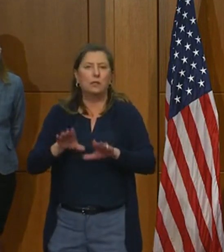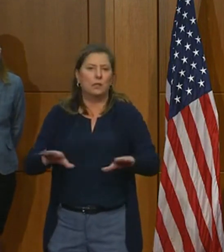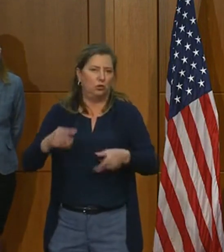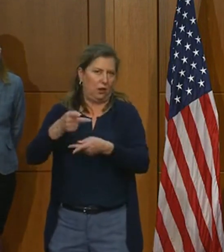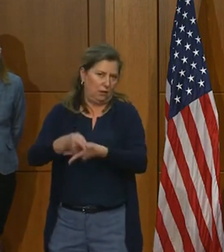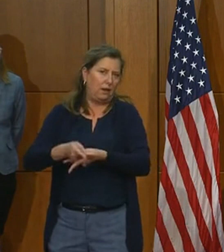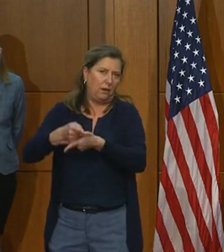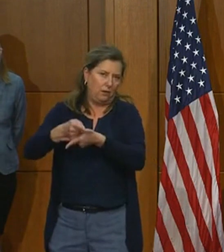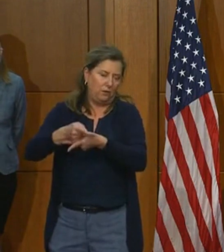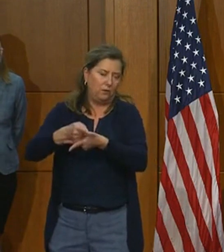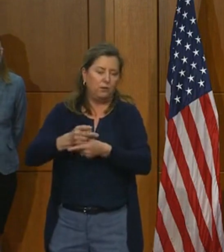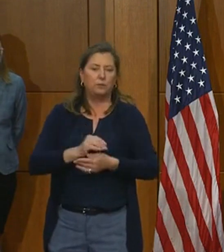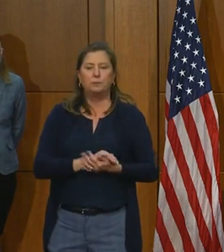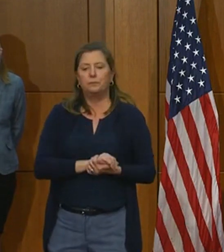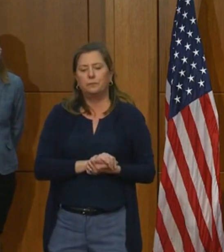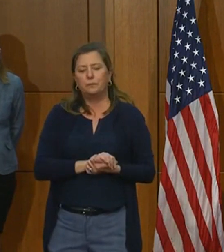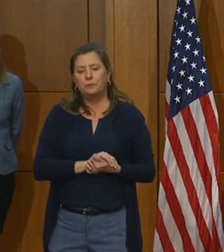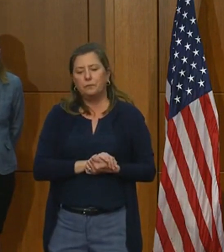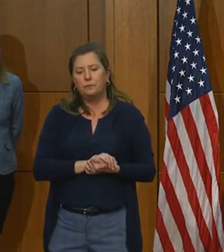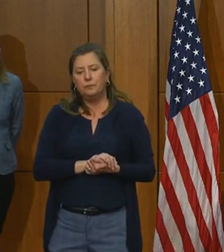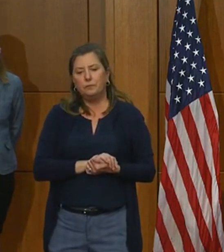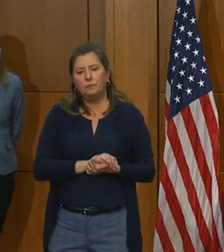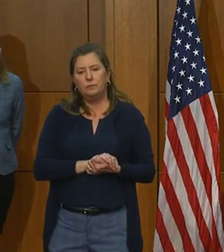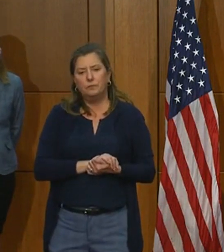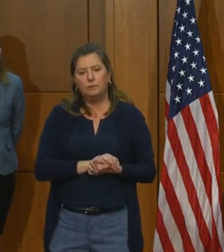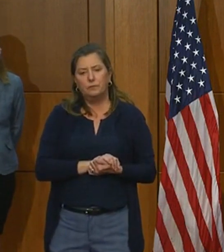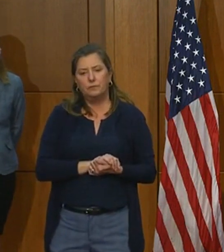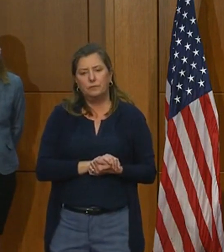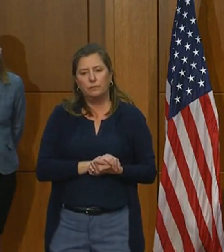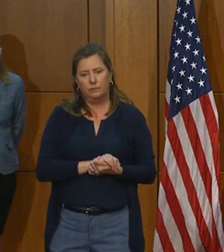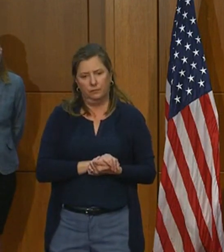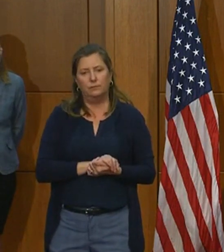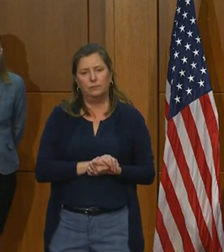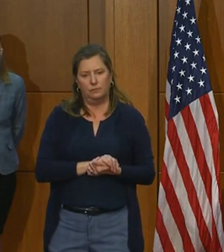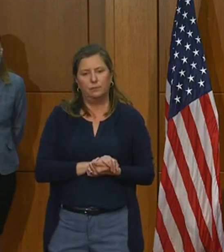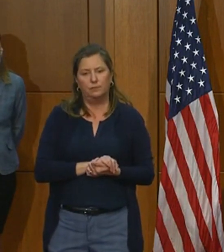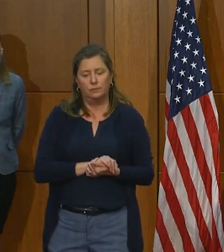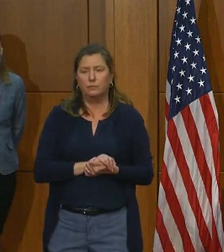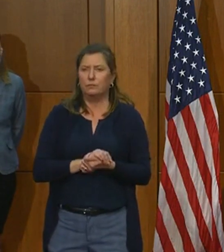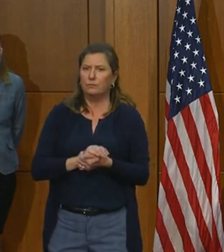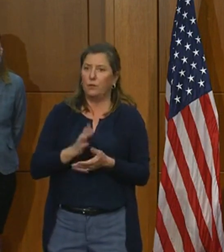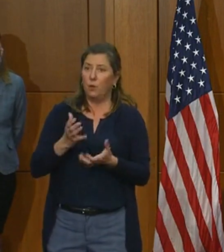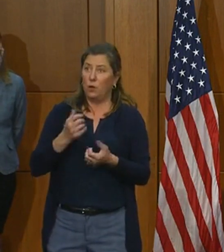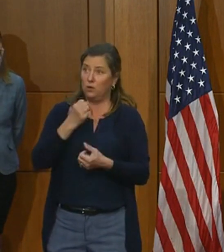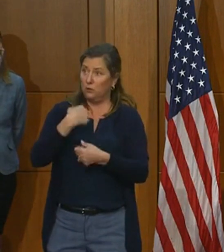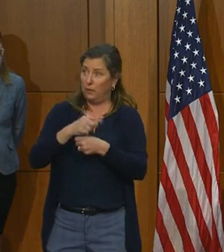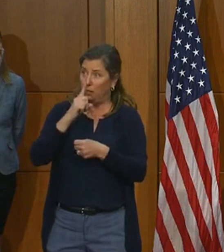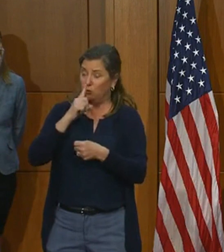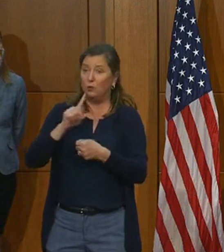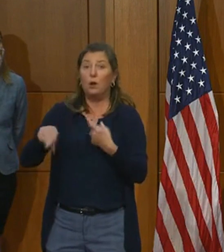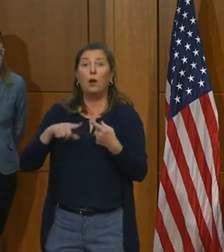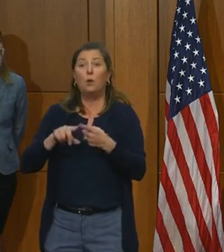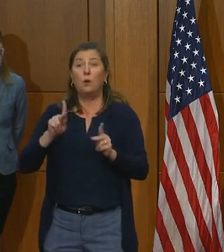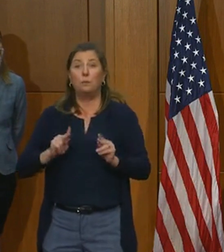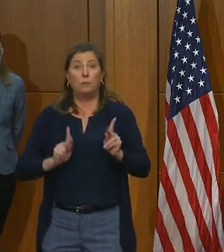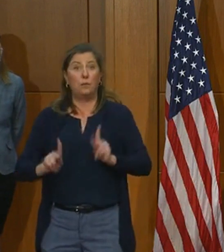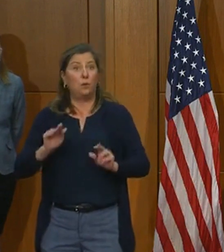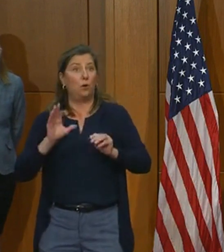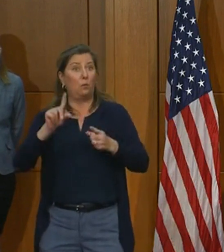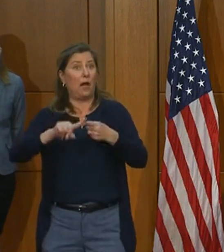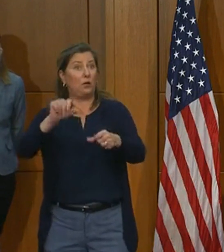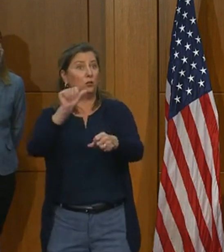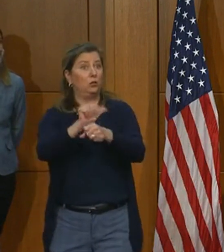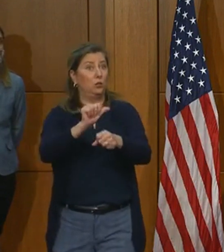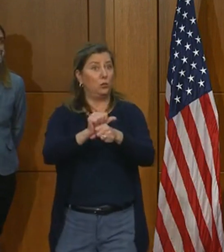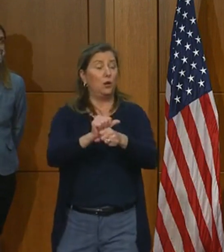care. And wanting to make sure that when our workers return to their place of business,